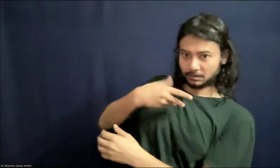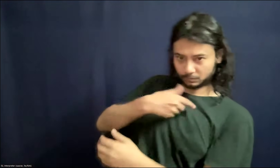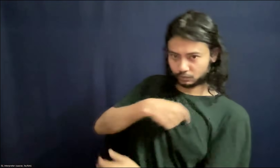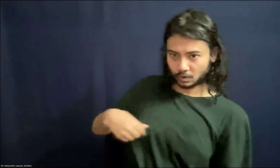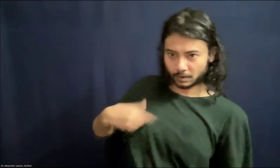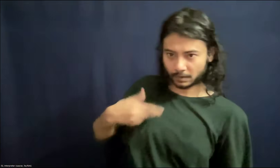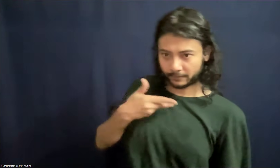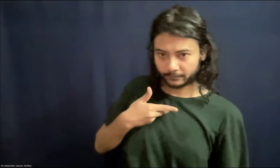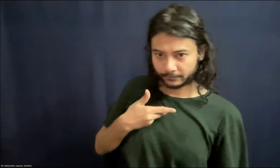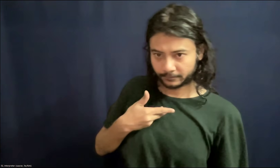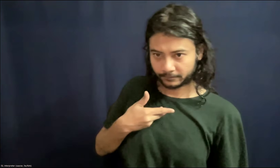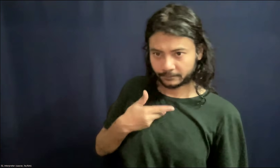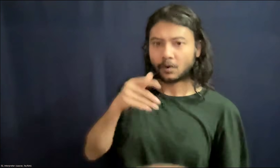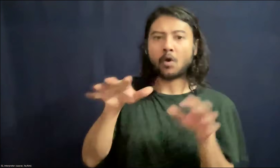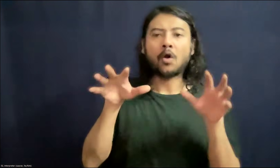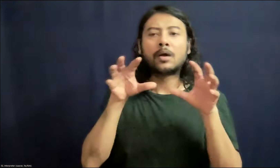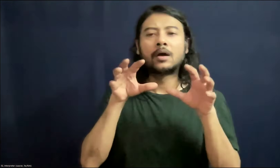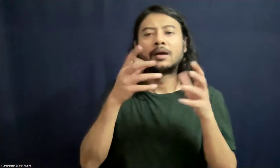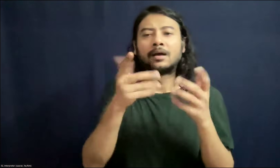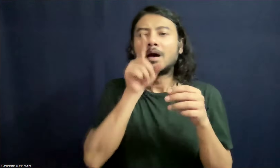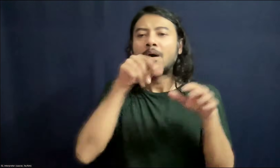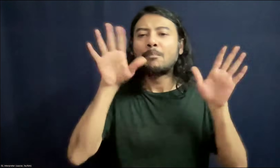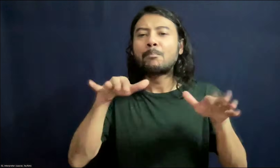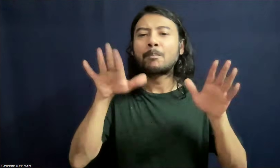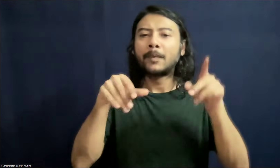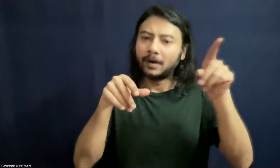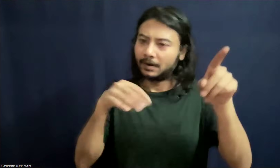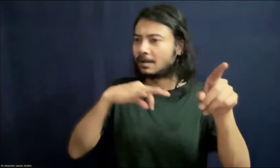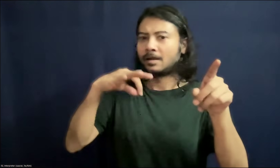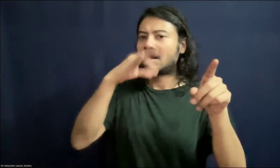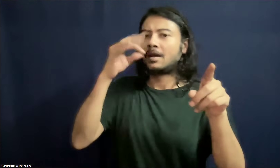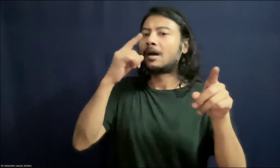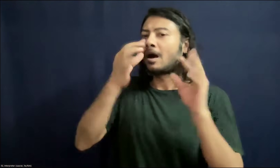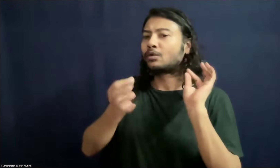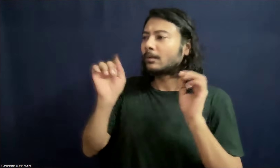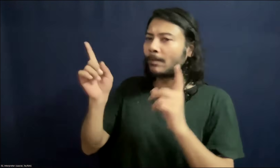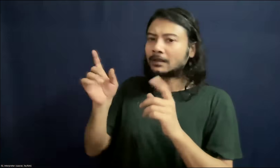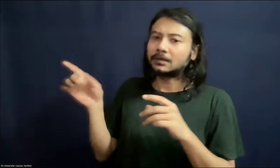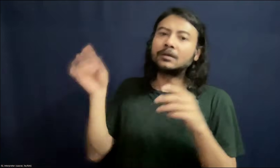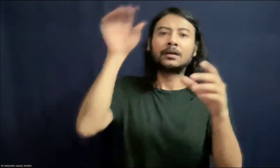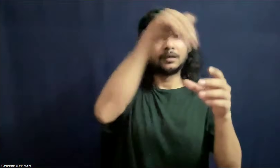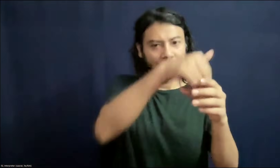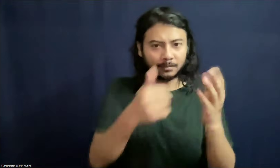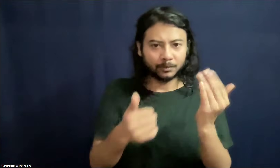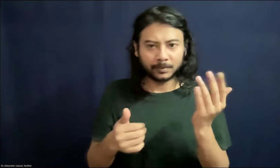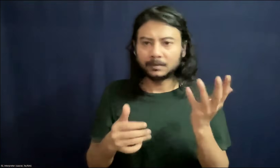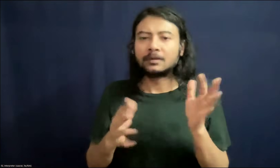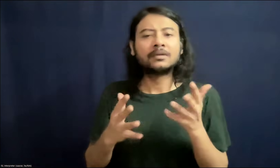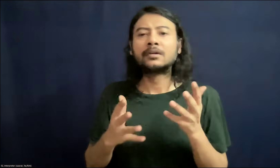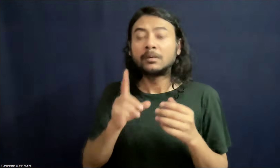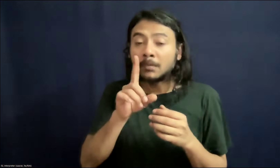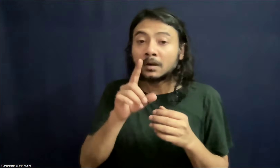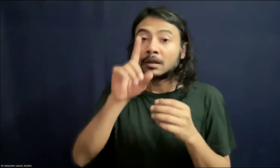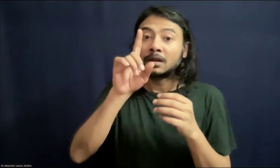But Paramatma is present in all the body, everywhere. Everywhere you see Paramatma